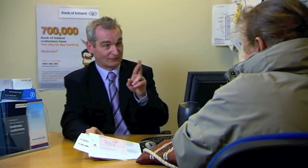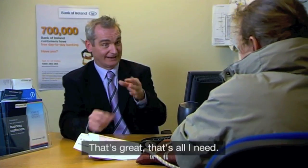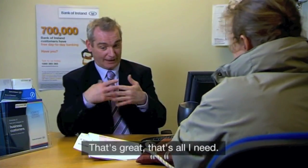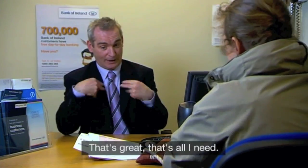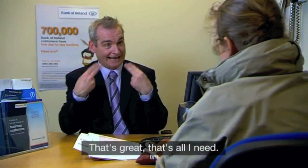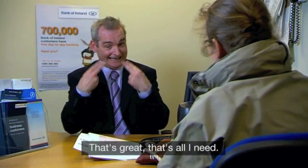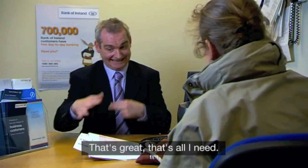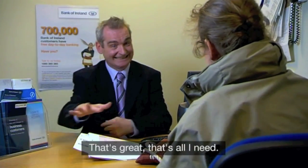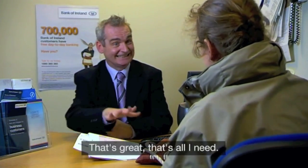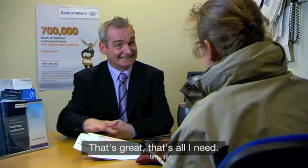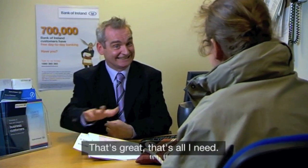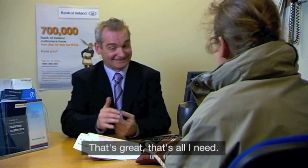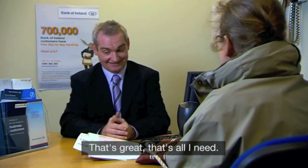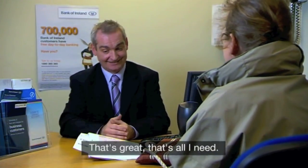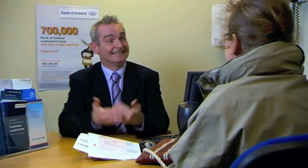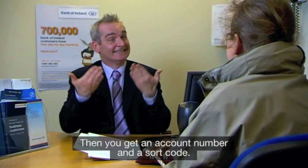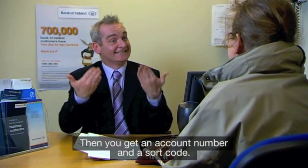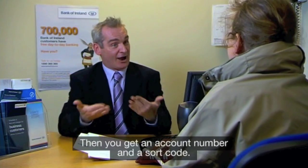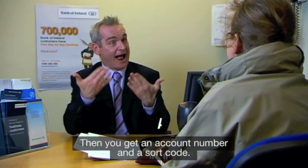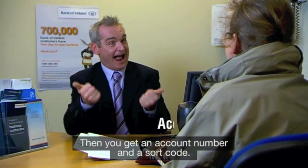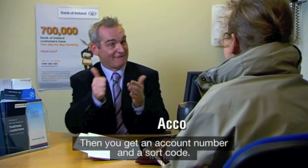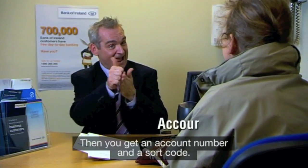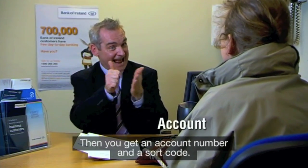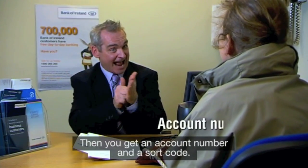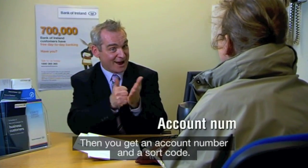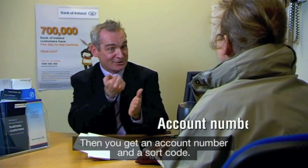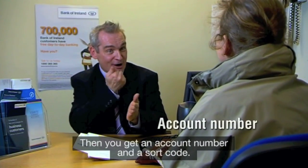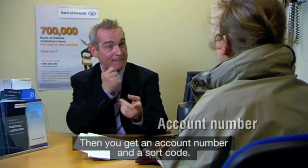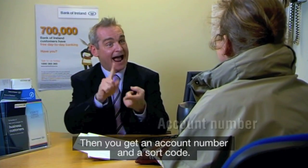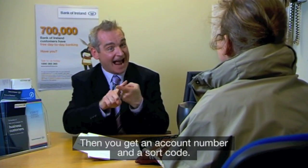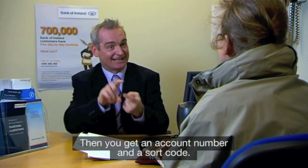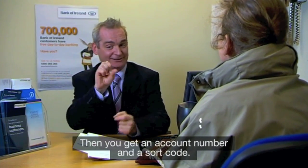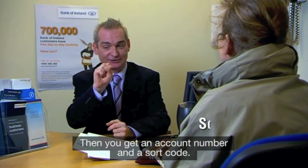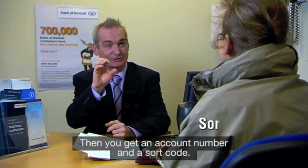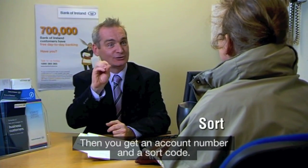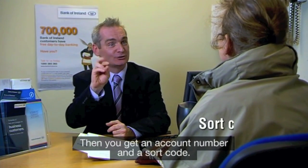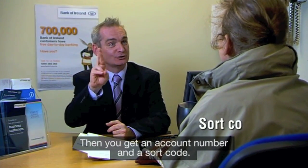That's great. That's all I need. Then you get an account number and a sort code.